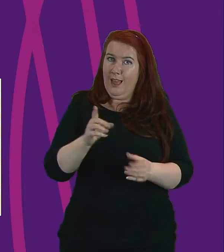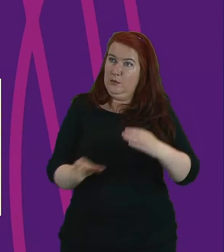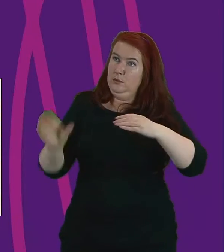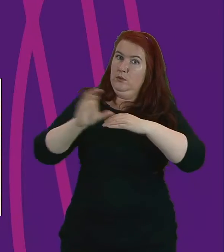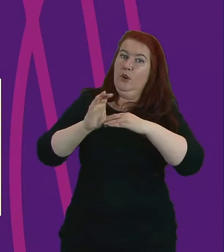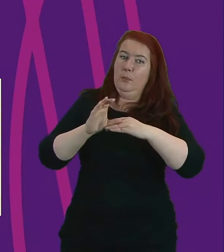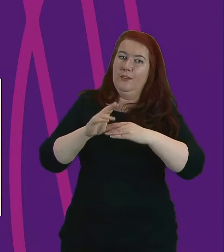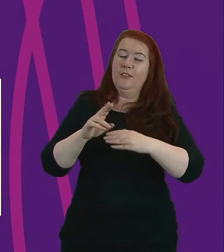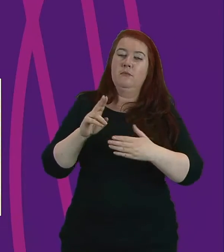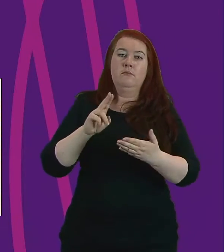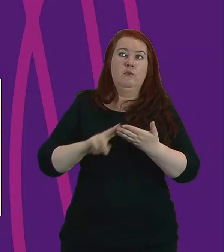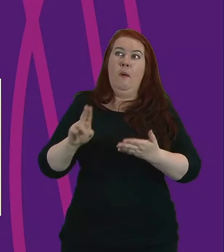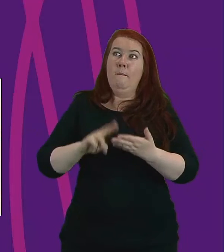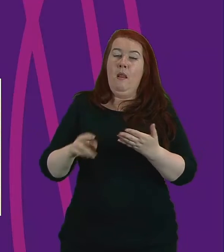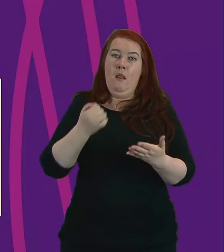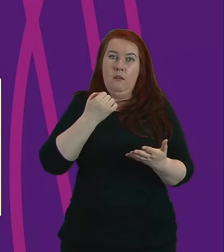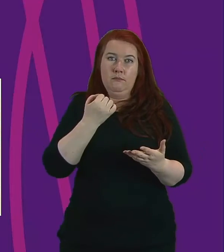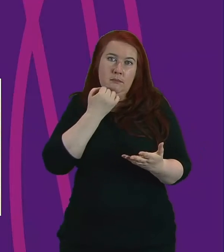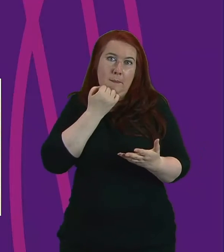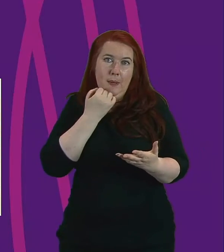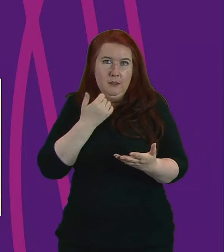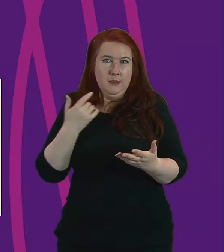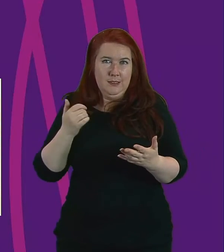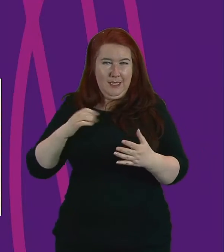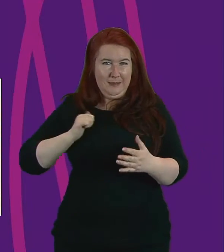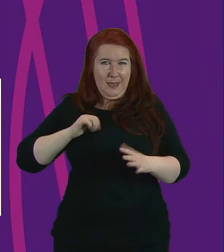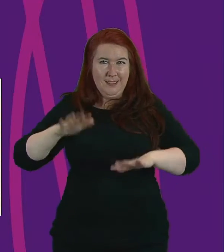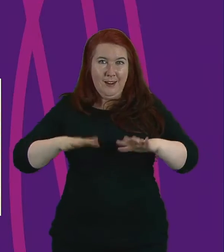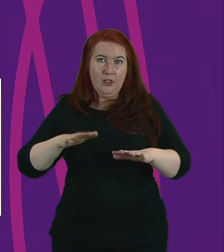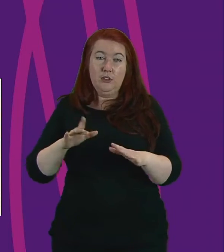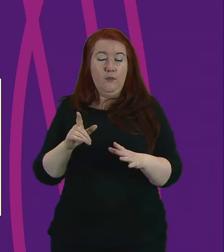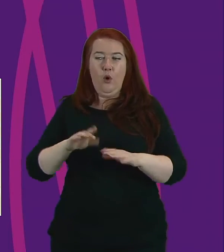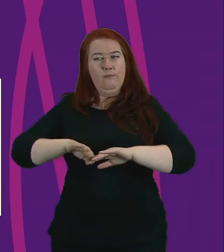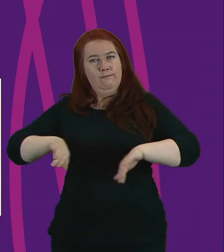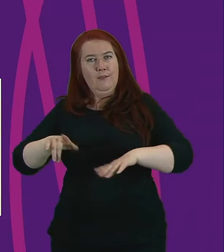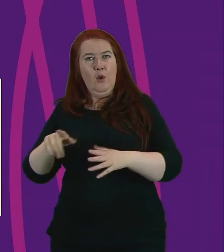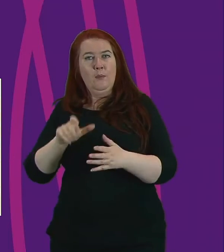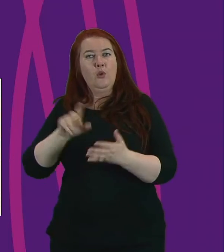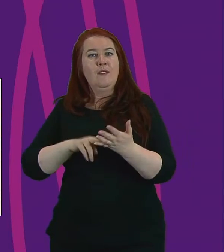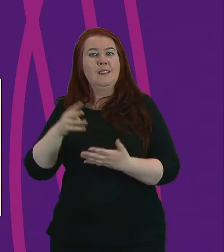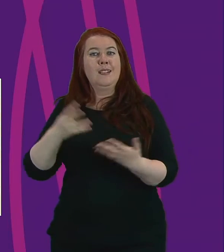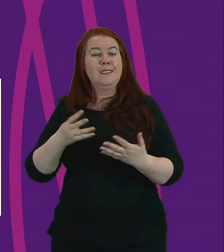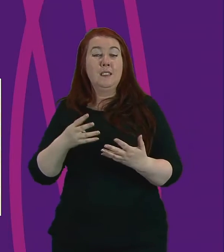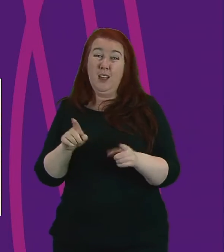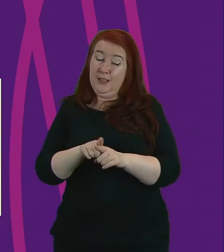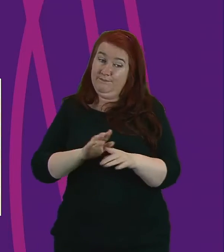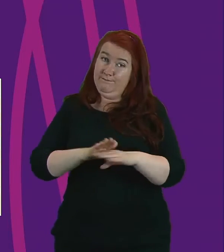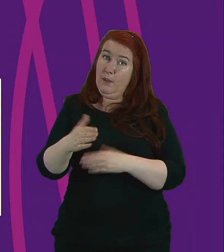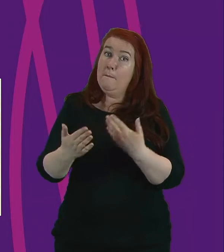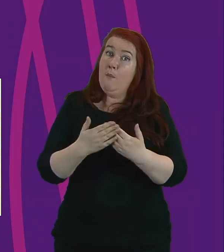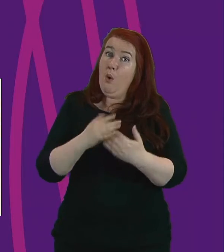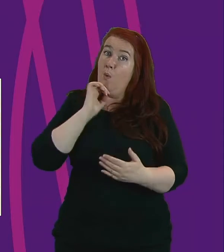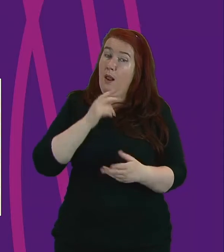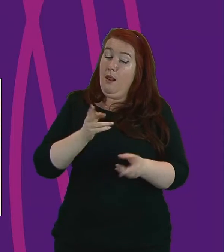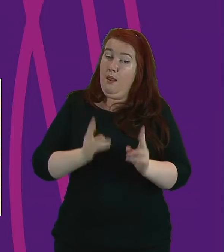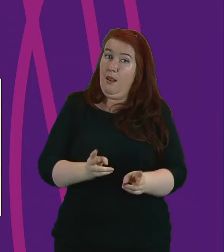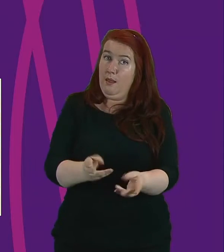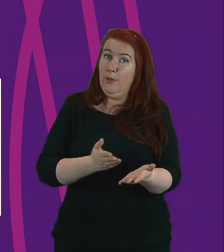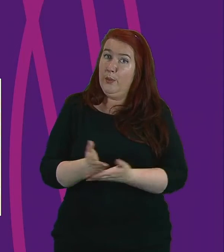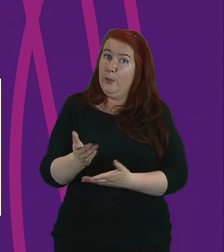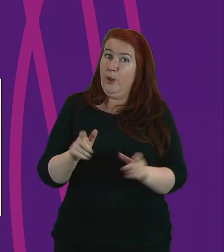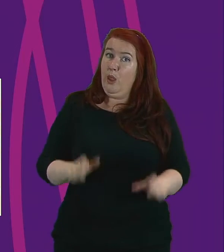from non-COVID-19 related illnesses. And many more will die in the future as a result of lockdown. But